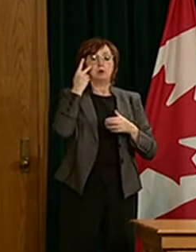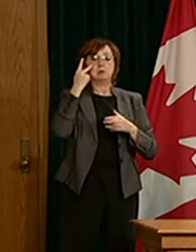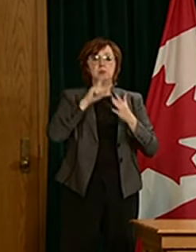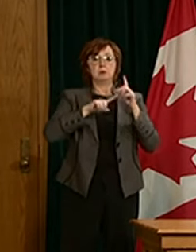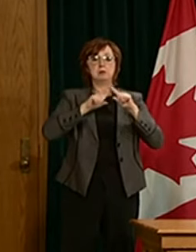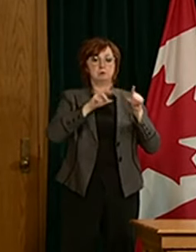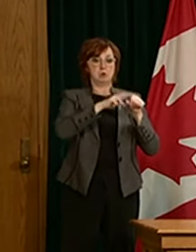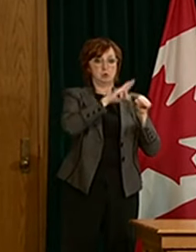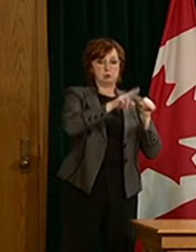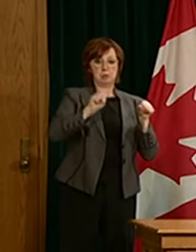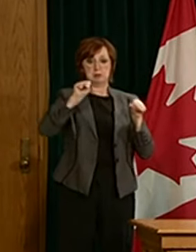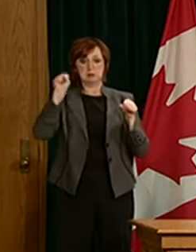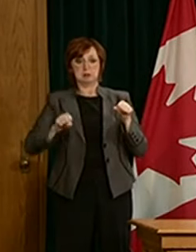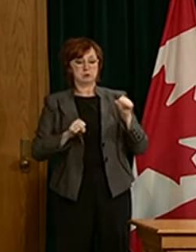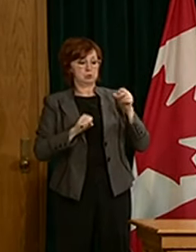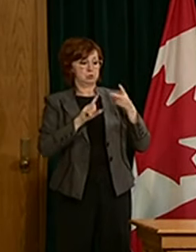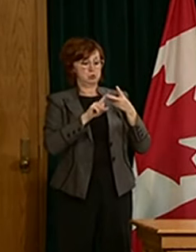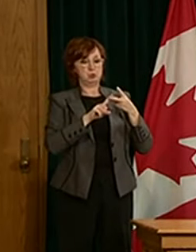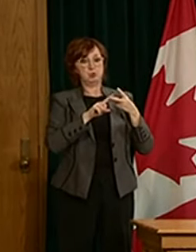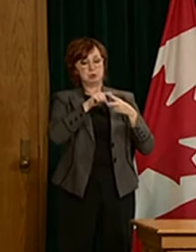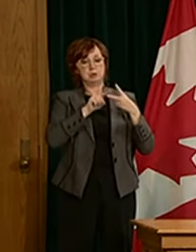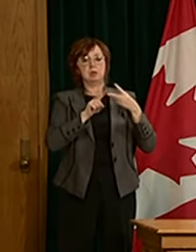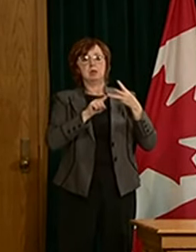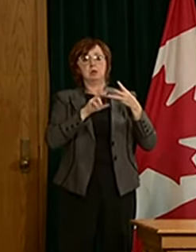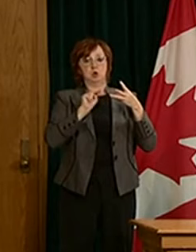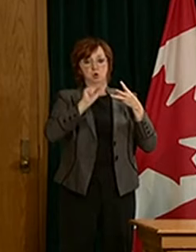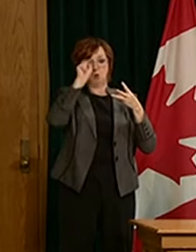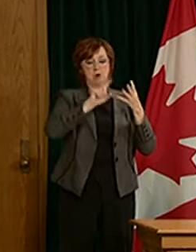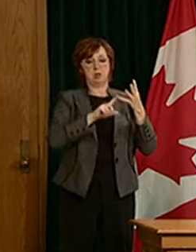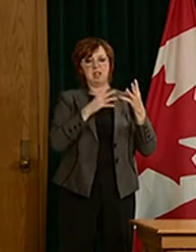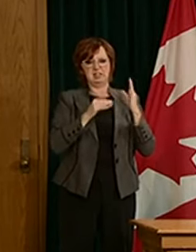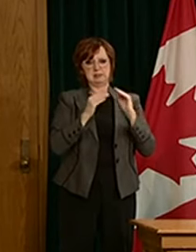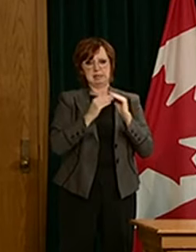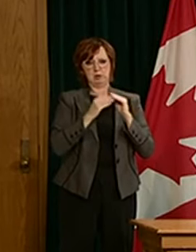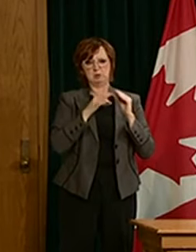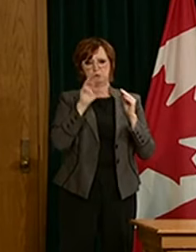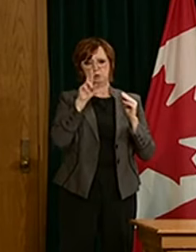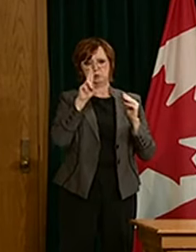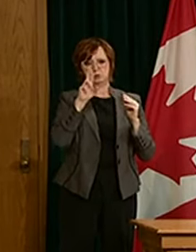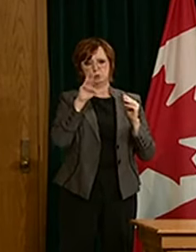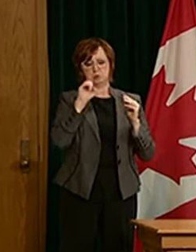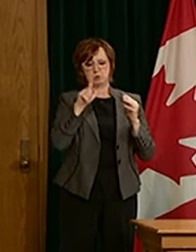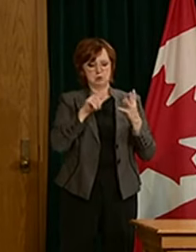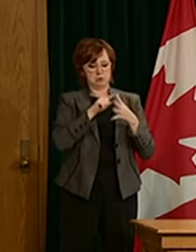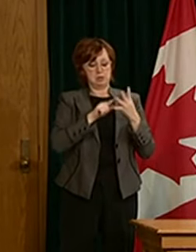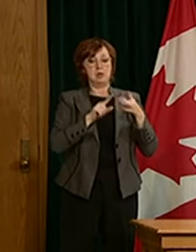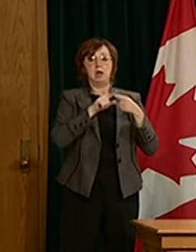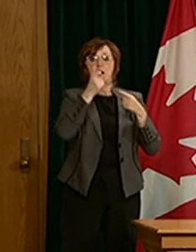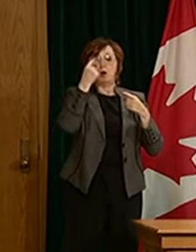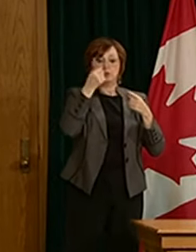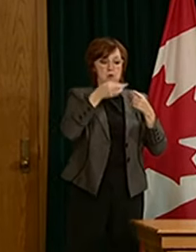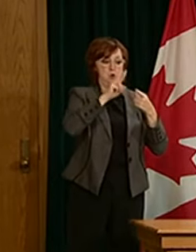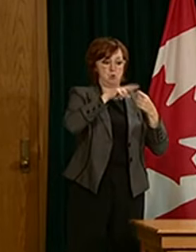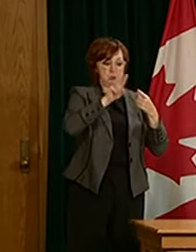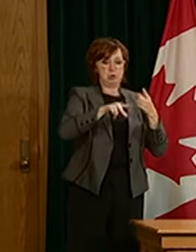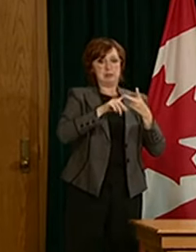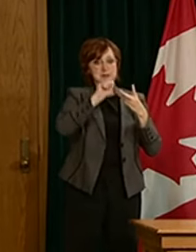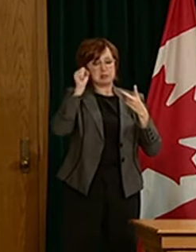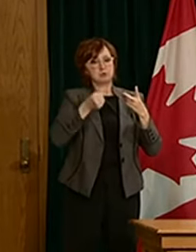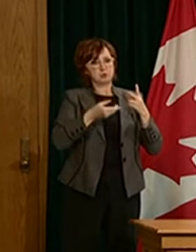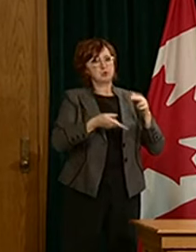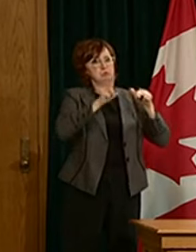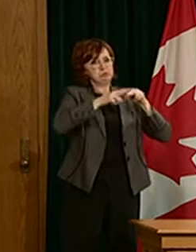Saskatoon compared to the north and rural. Regina and Saskatoon have scaled up their ICU capacity